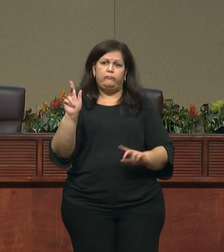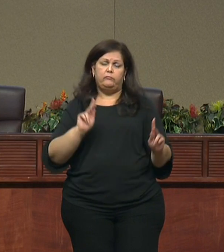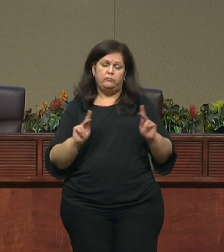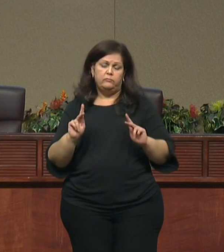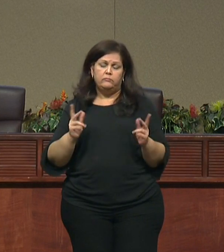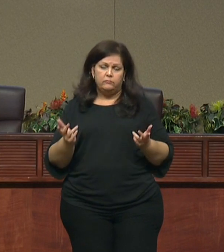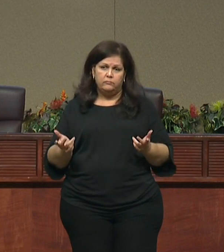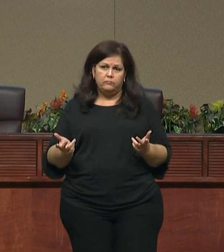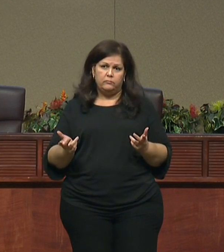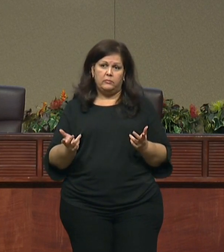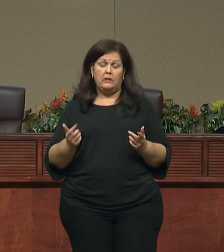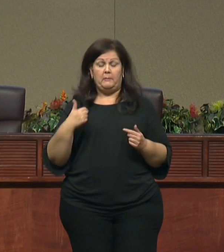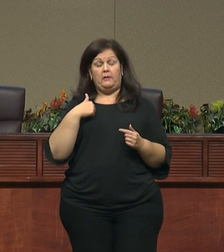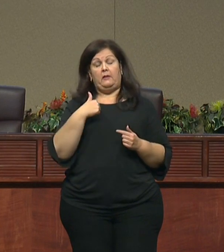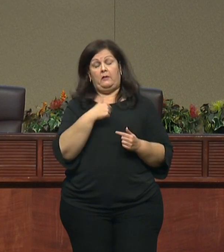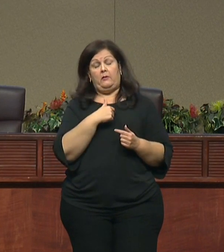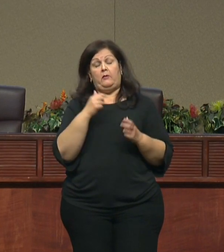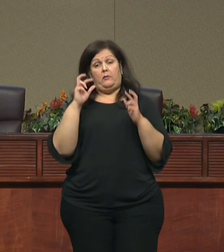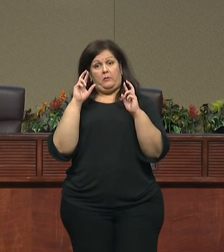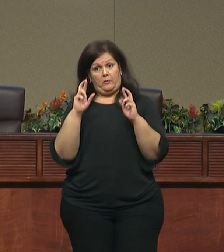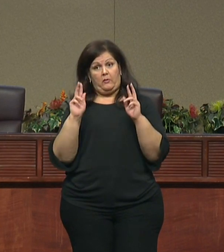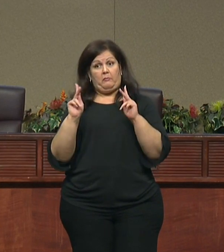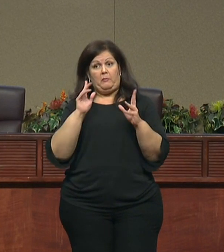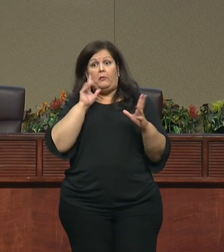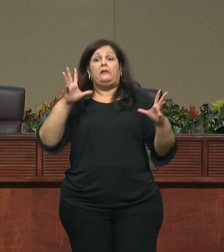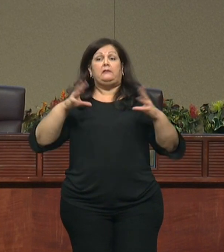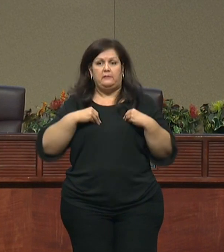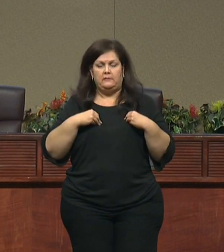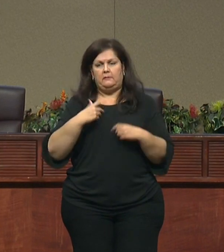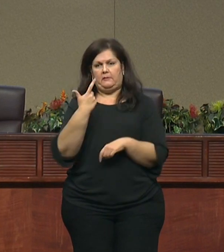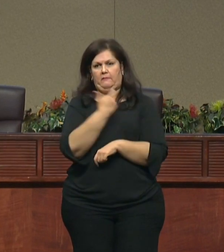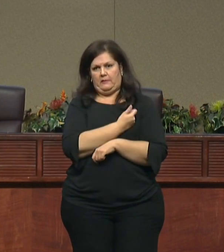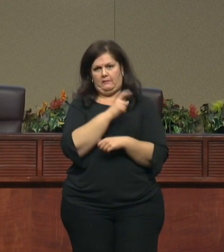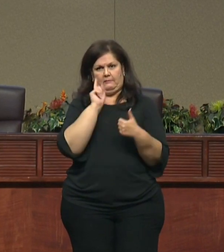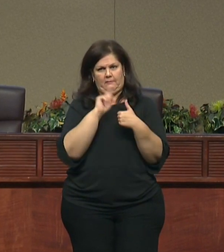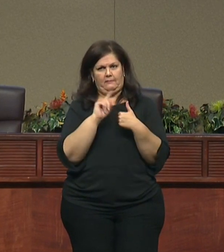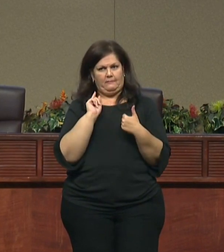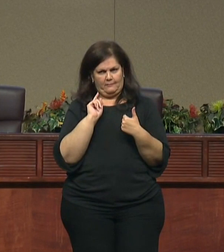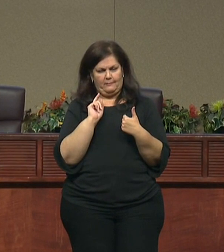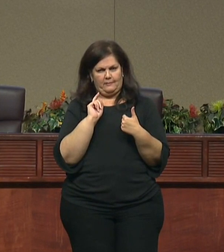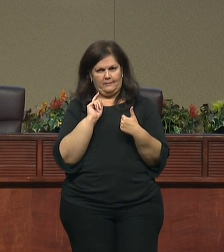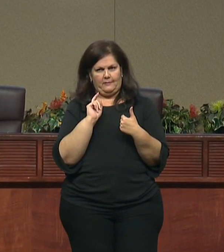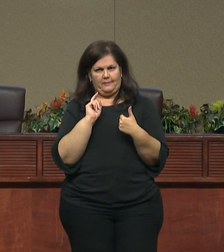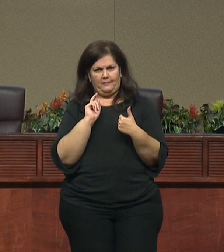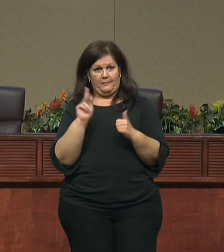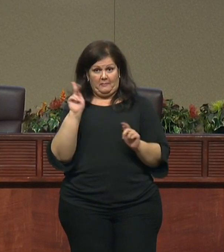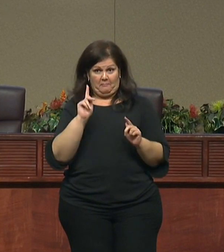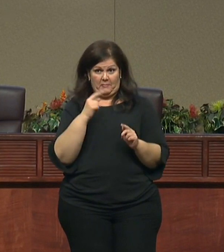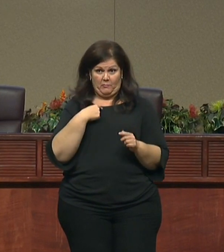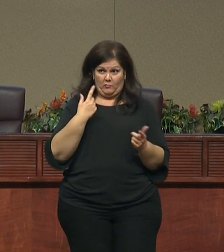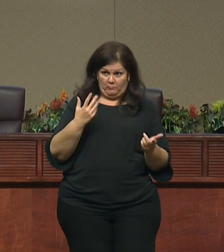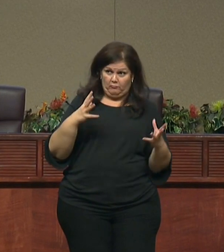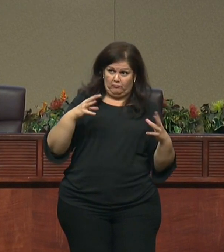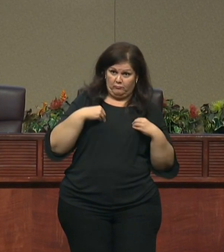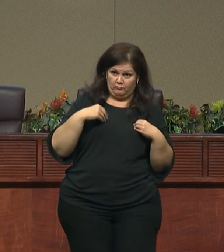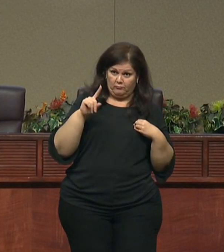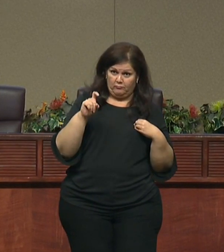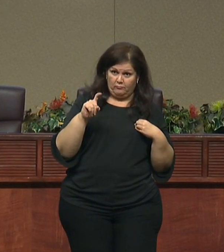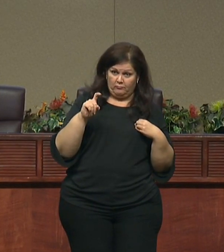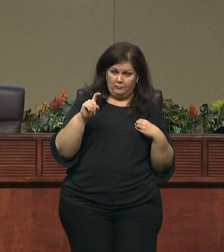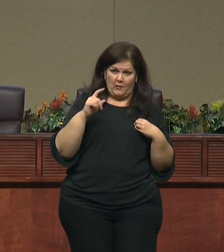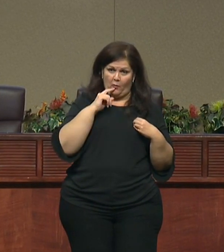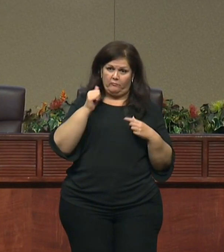be hopeful that people are going to get vaccinated. That's the first. Are people going to be receptive to the